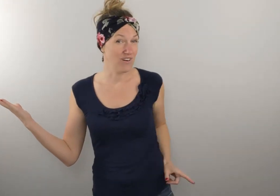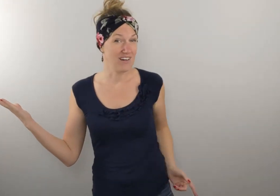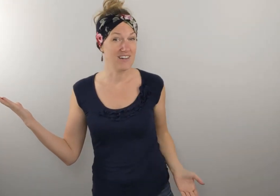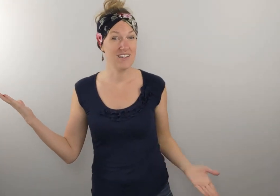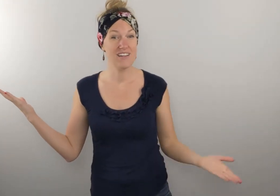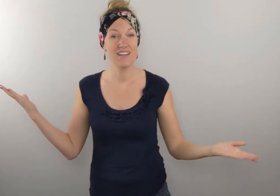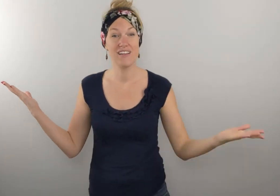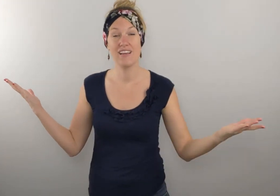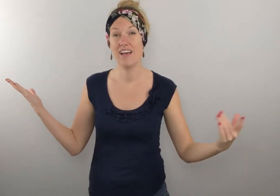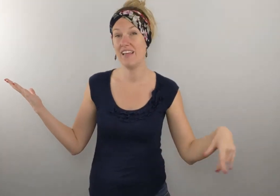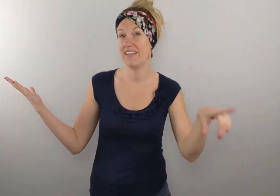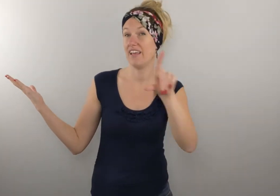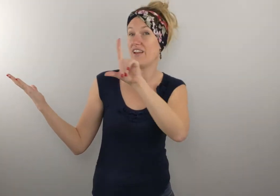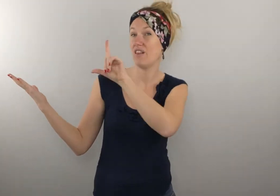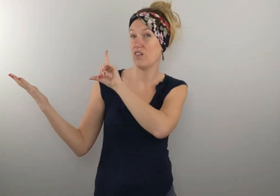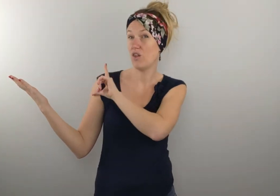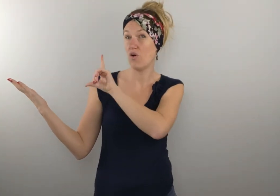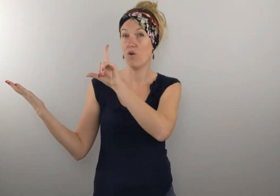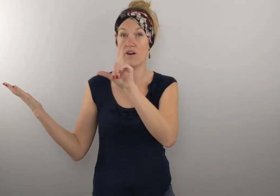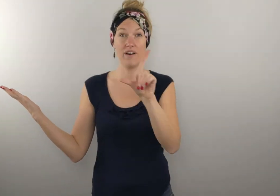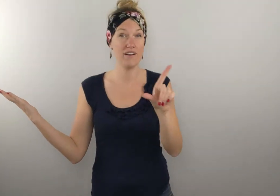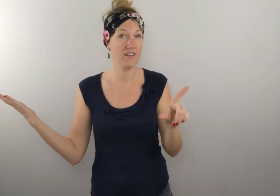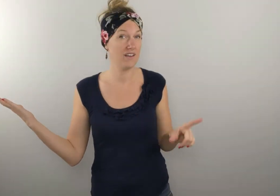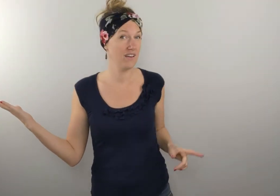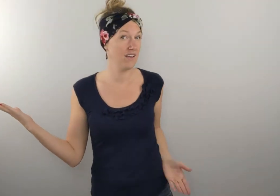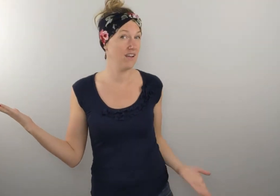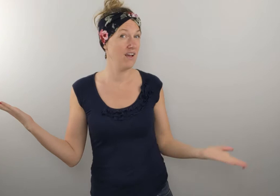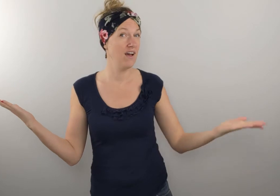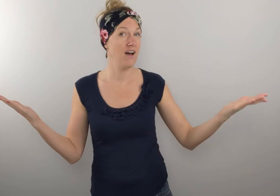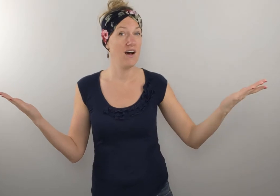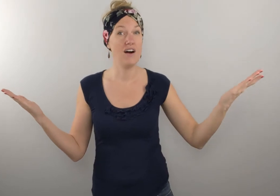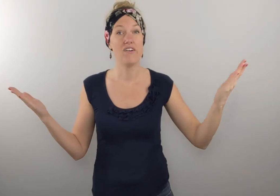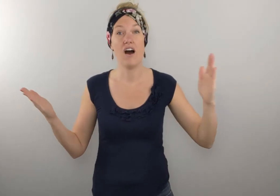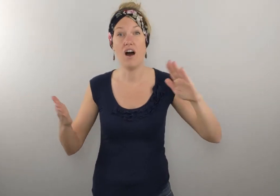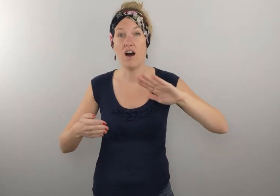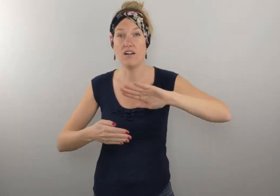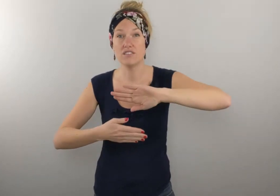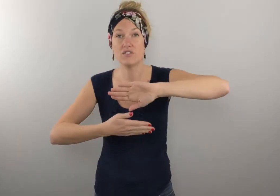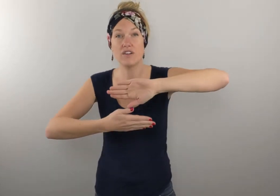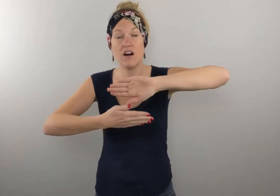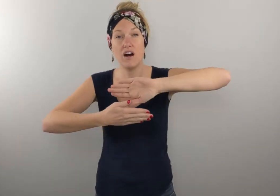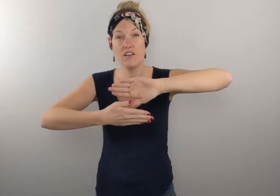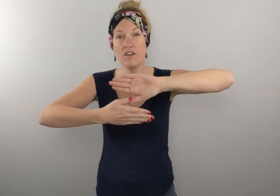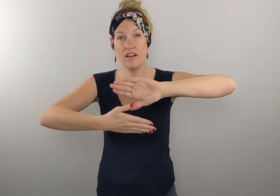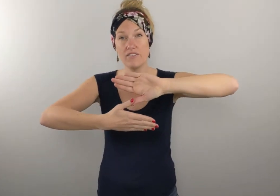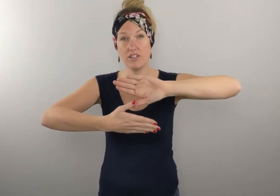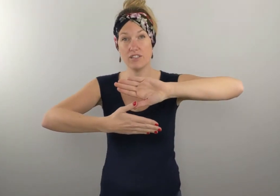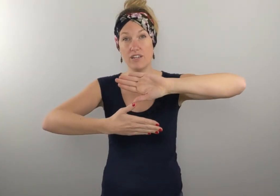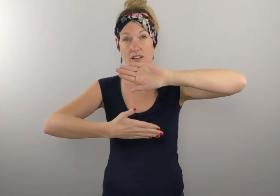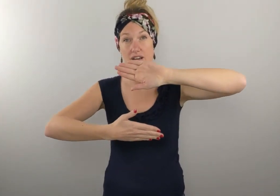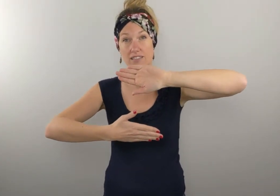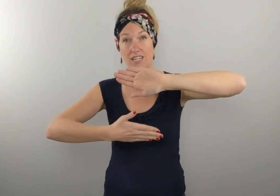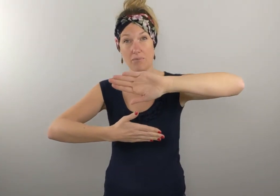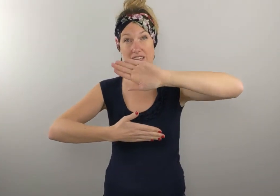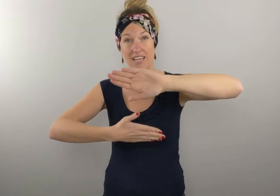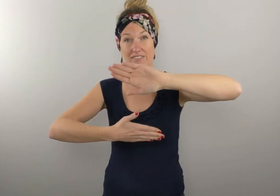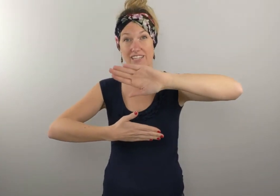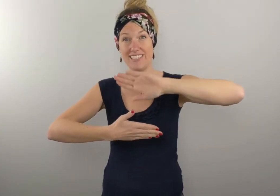Lord, and then Lord of all. So for all, you have your dominant hand facing